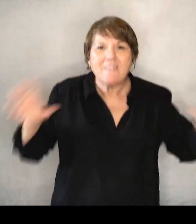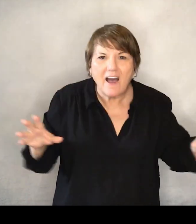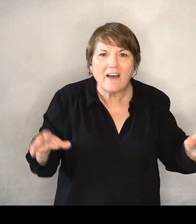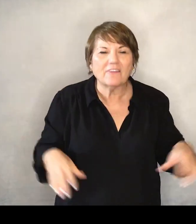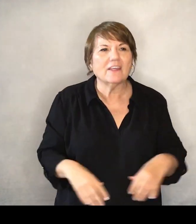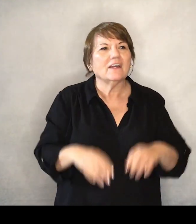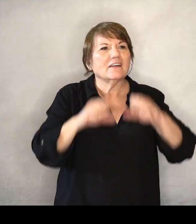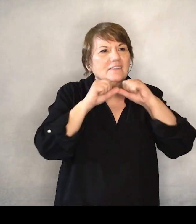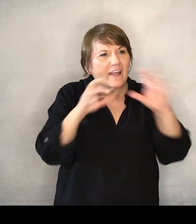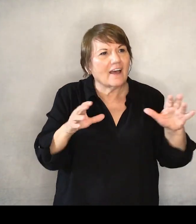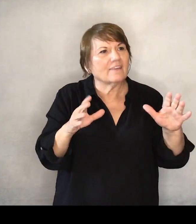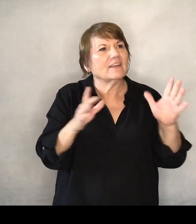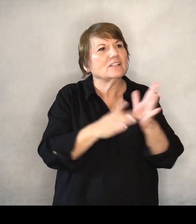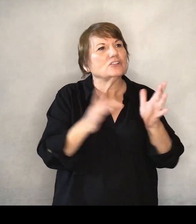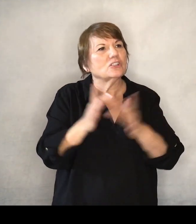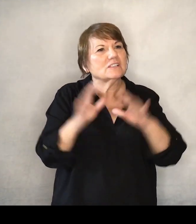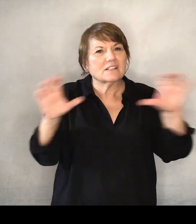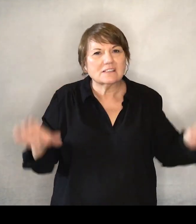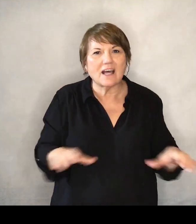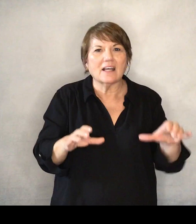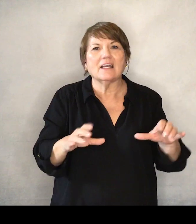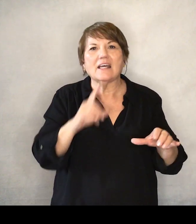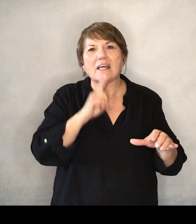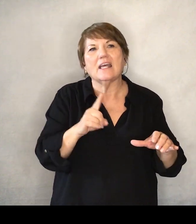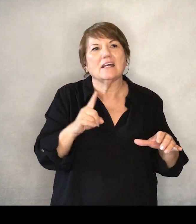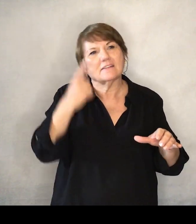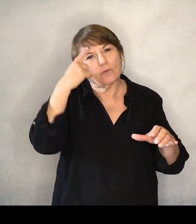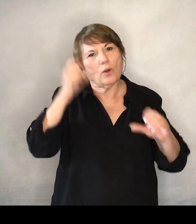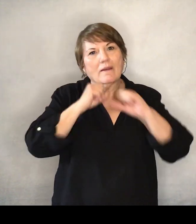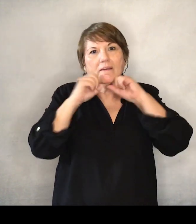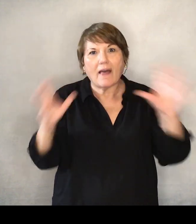nothing Jesus did or does is arbitrary.